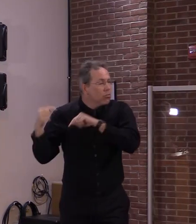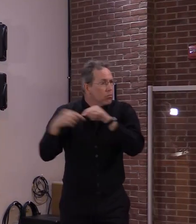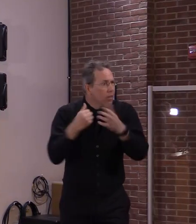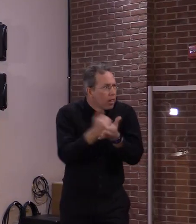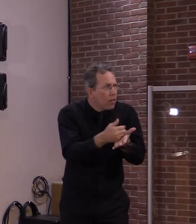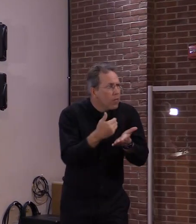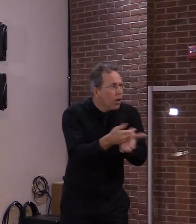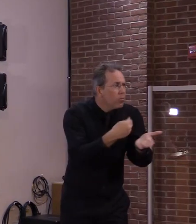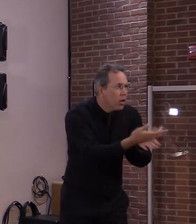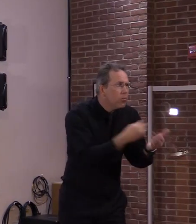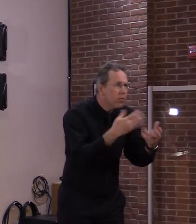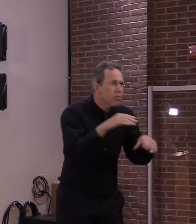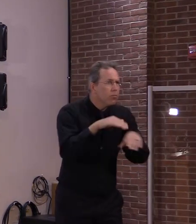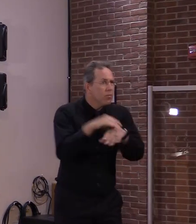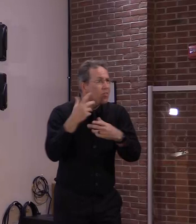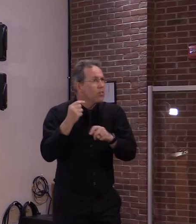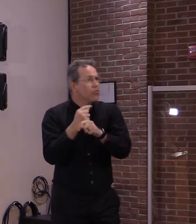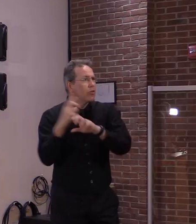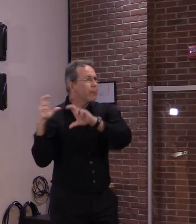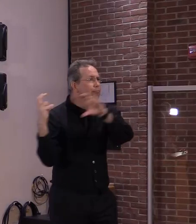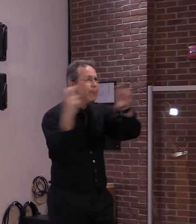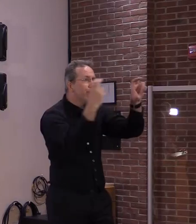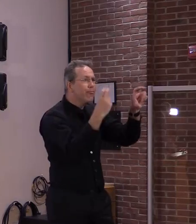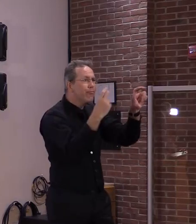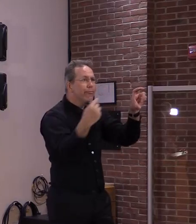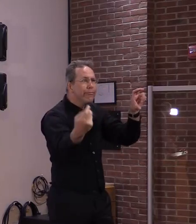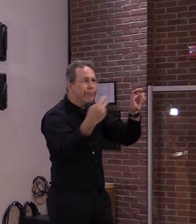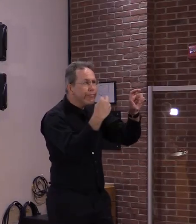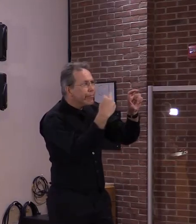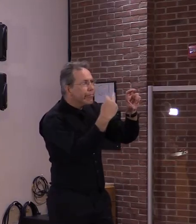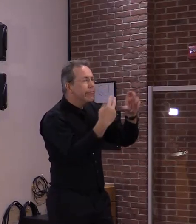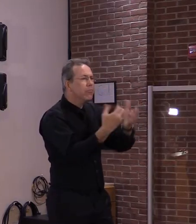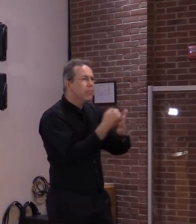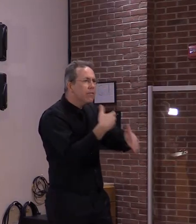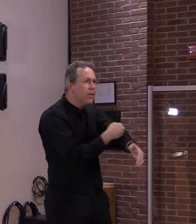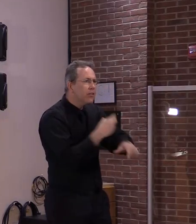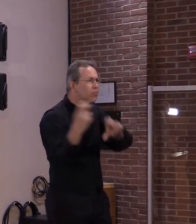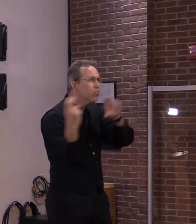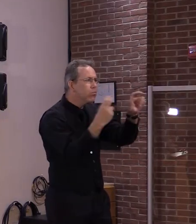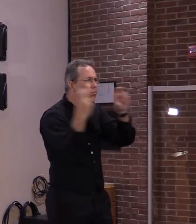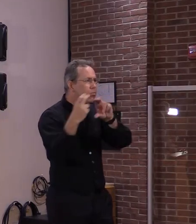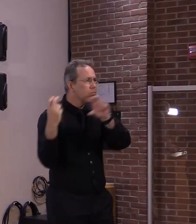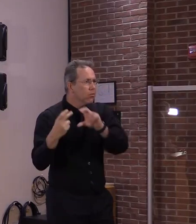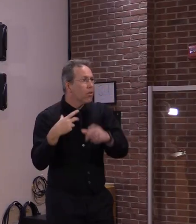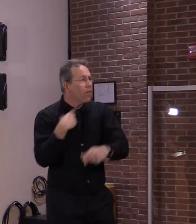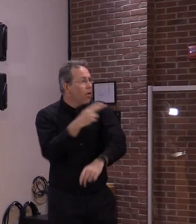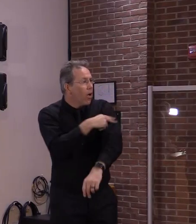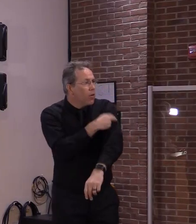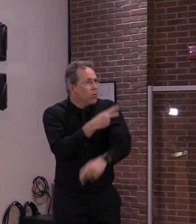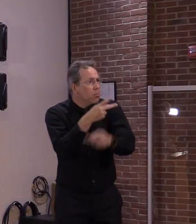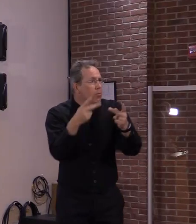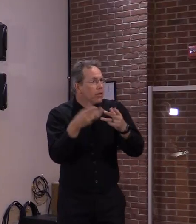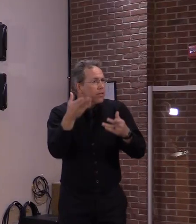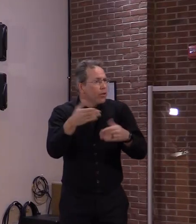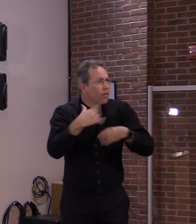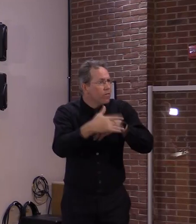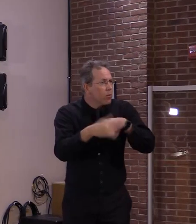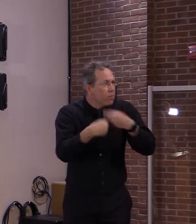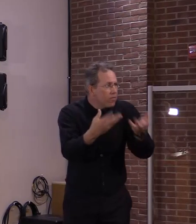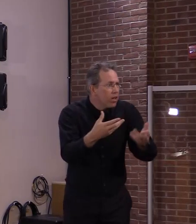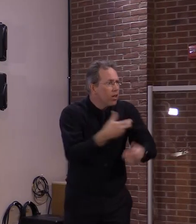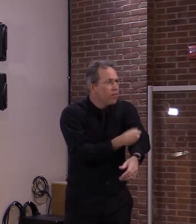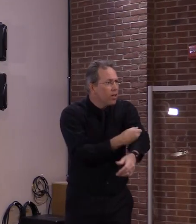that traditionally already serves a portion of Essex County residents, and they rely on it